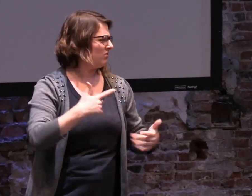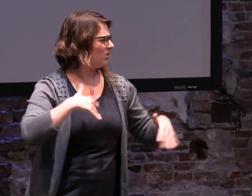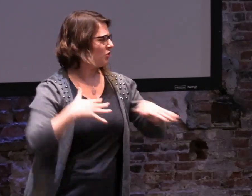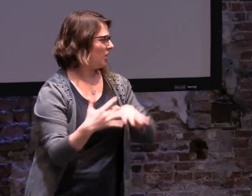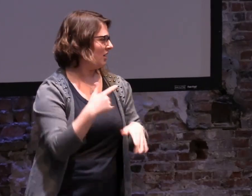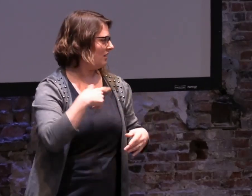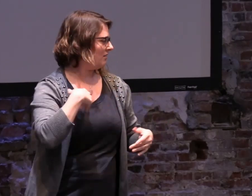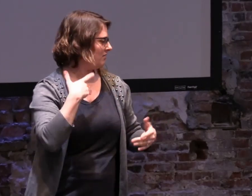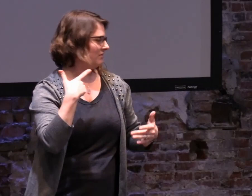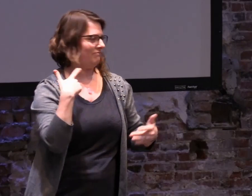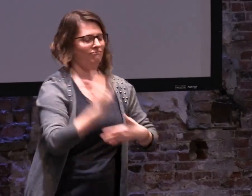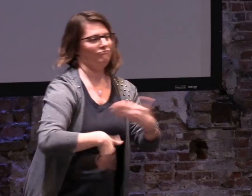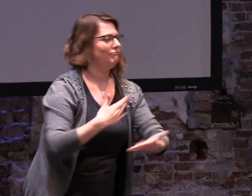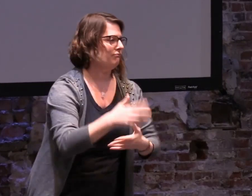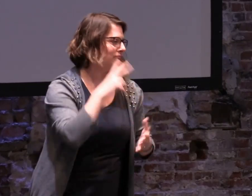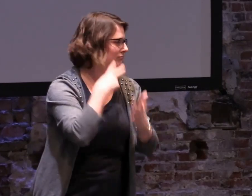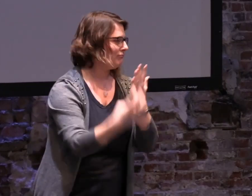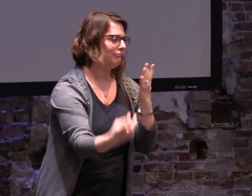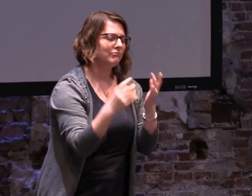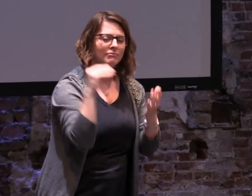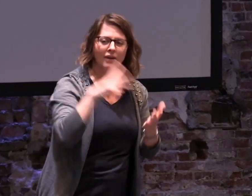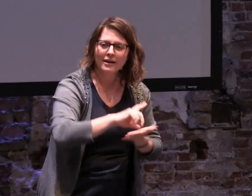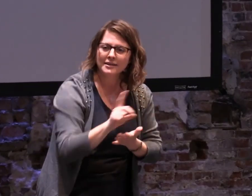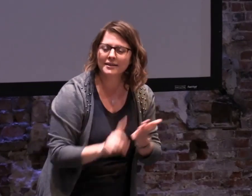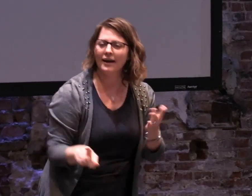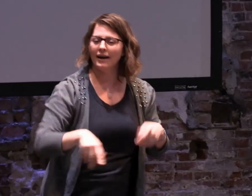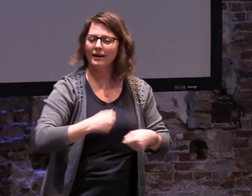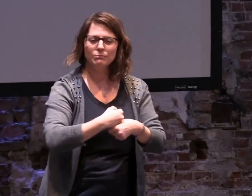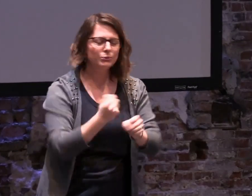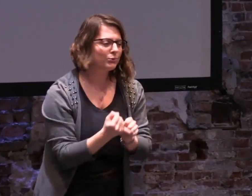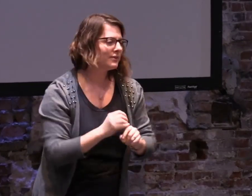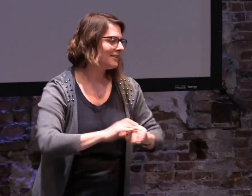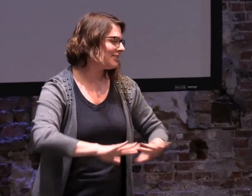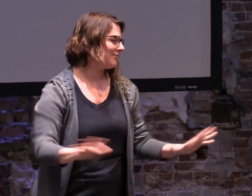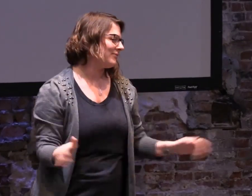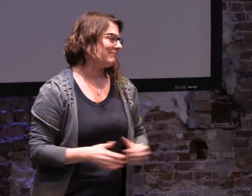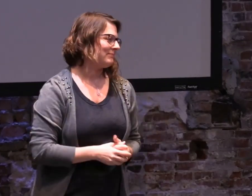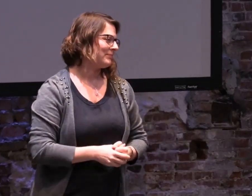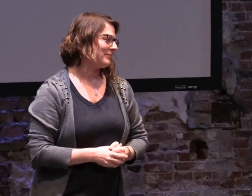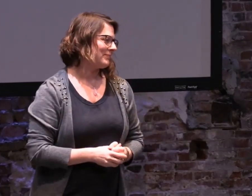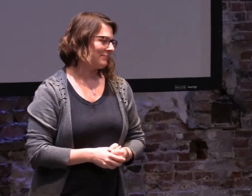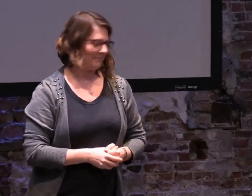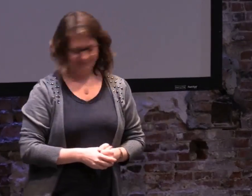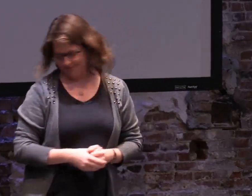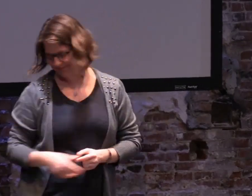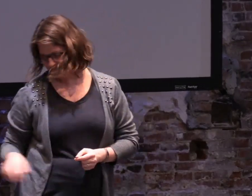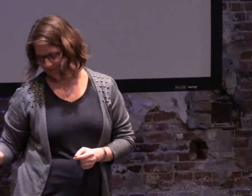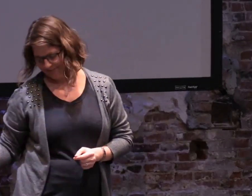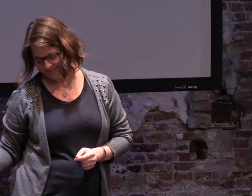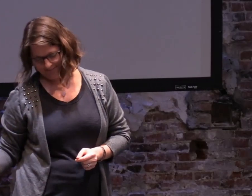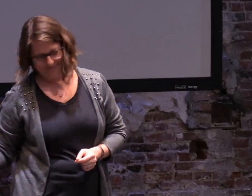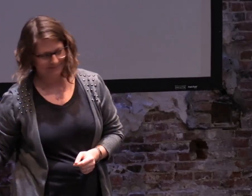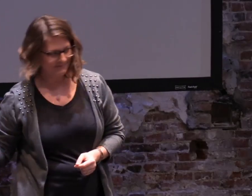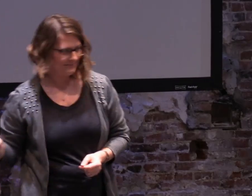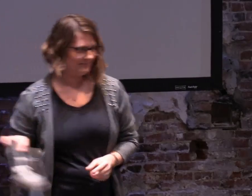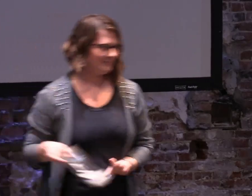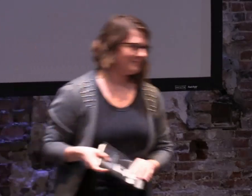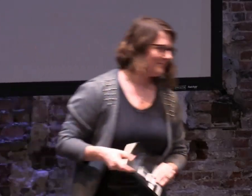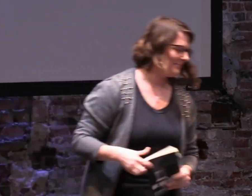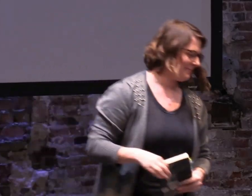was going to do for work. And there was a big shift to me because I decided to become a designer and be that kind of producer. This